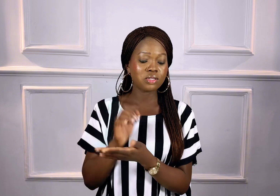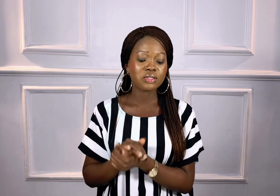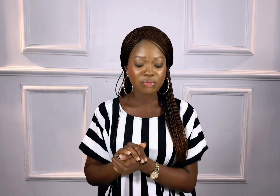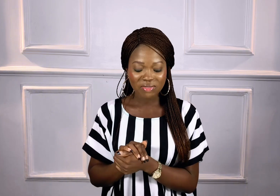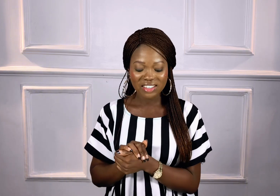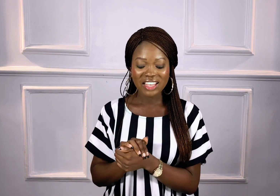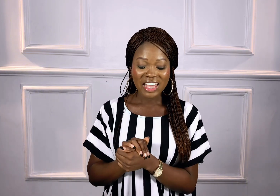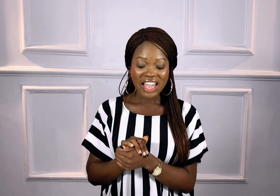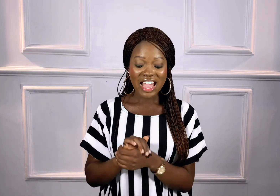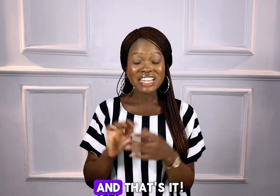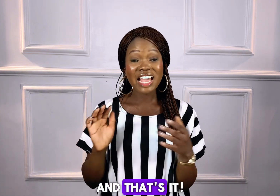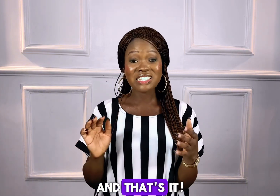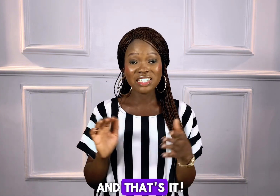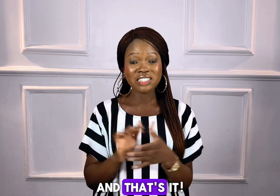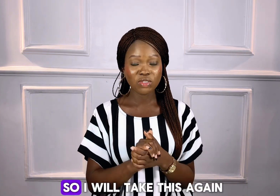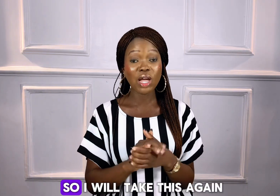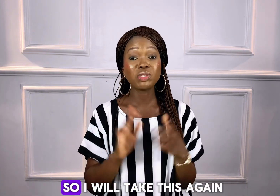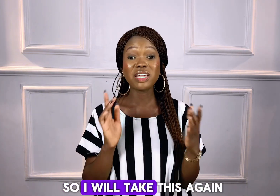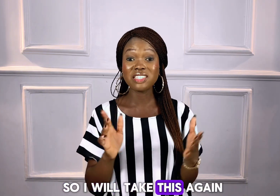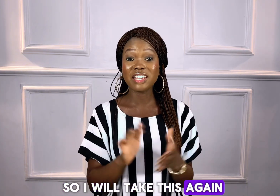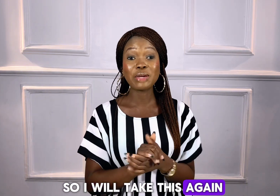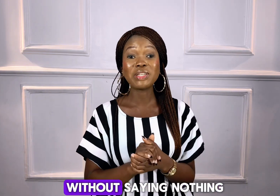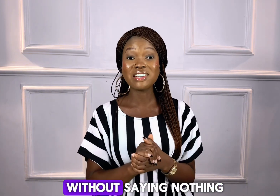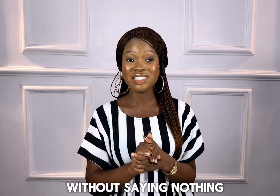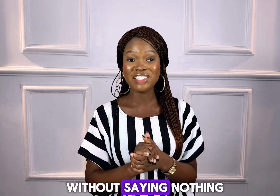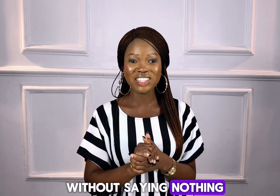Was. And that's it. So I'll take this again without saying nothing.